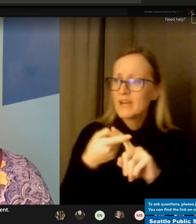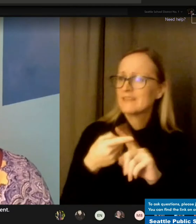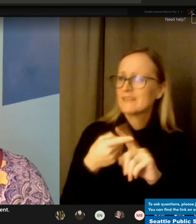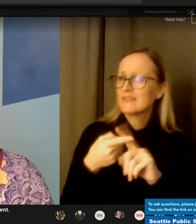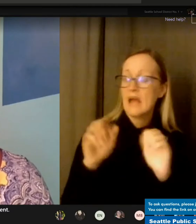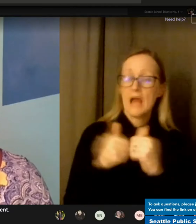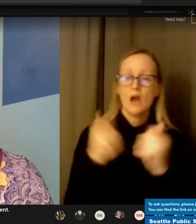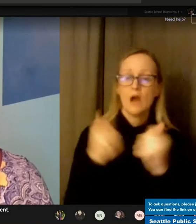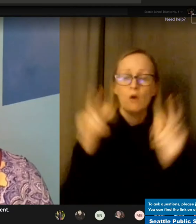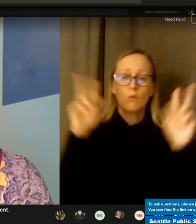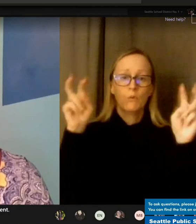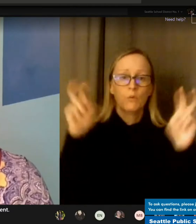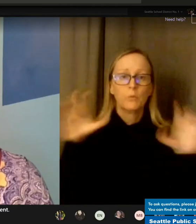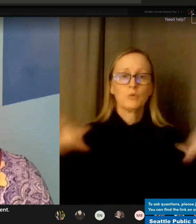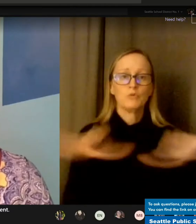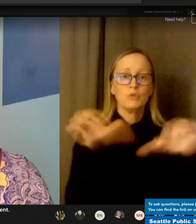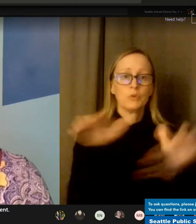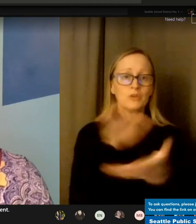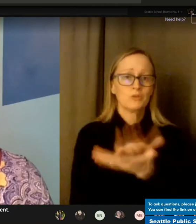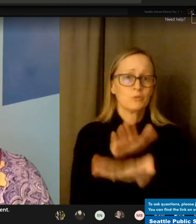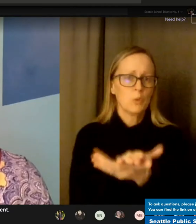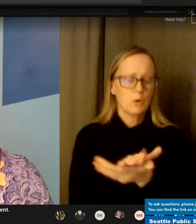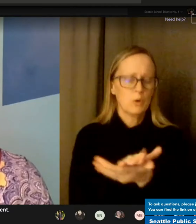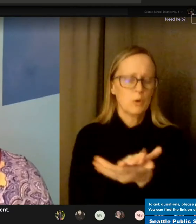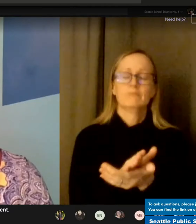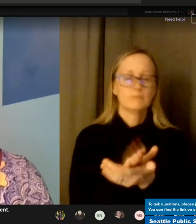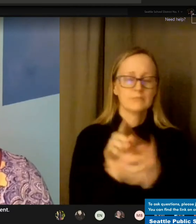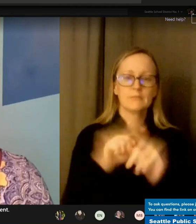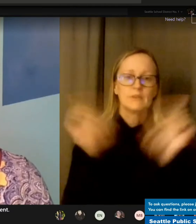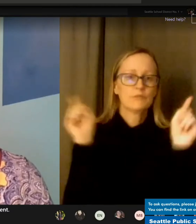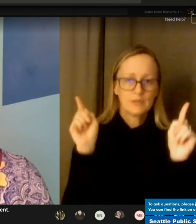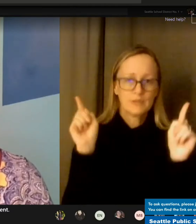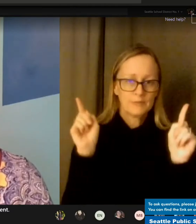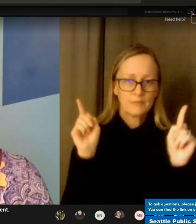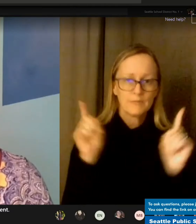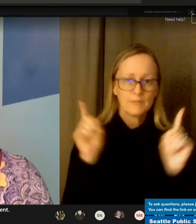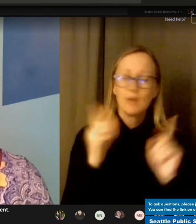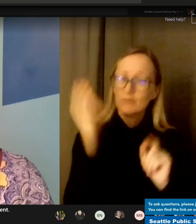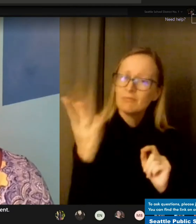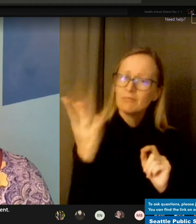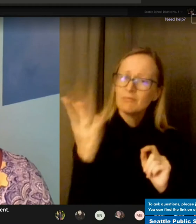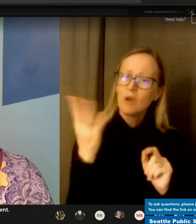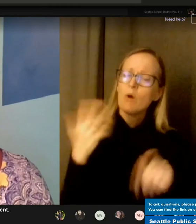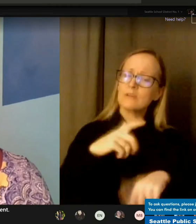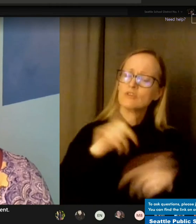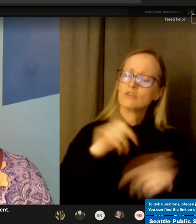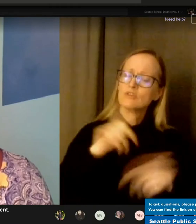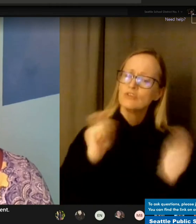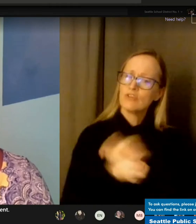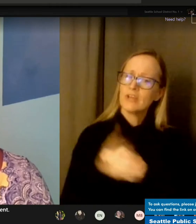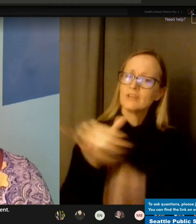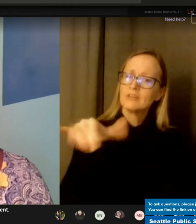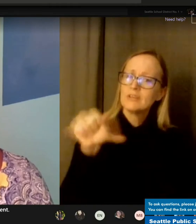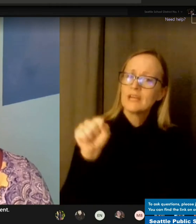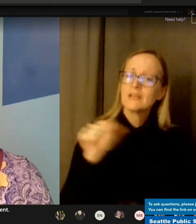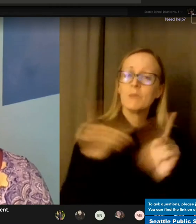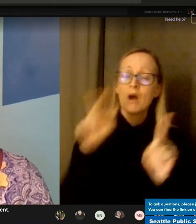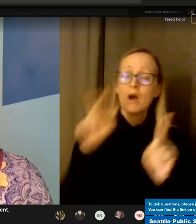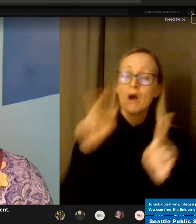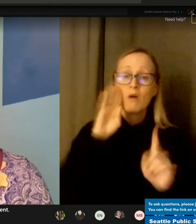like to take this time to reaffirm that even in this time of change, the focus of Seattle Public Schools